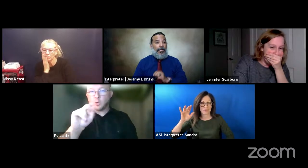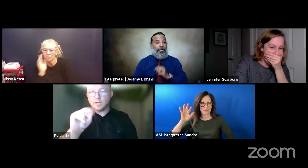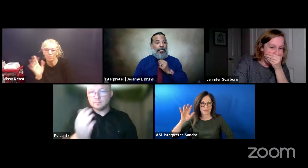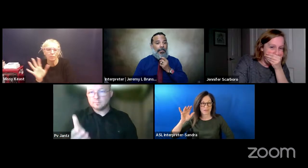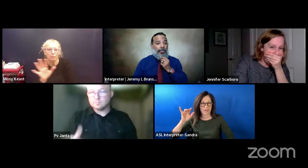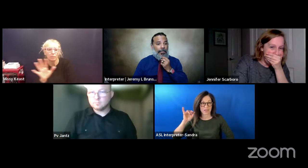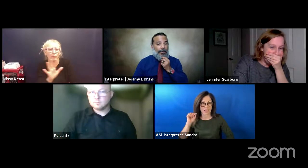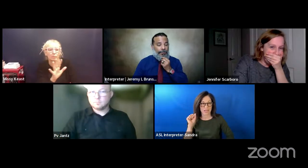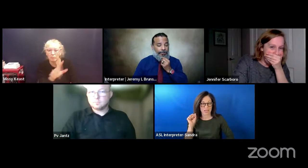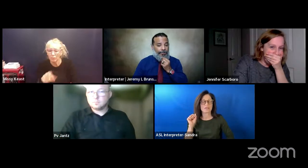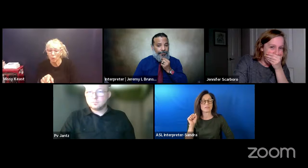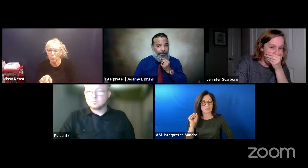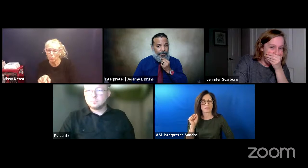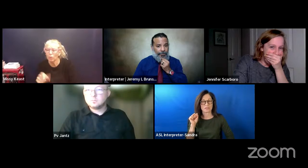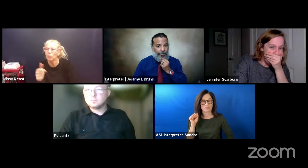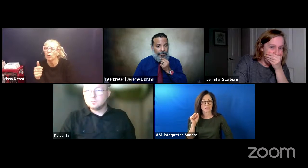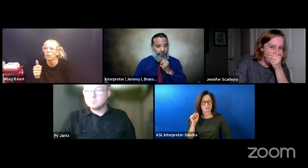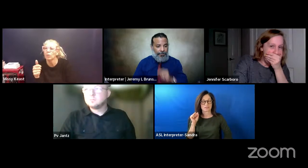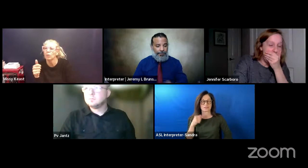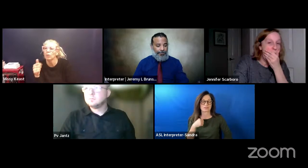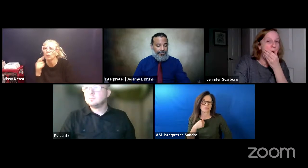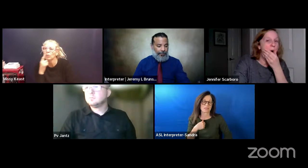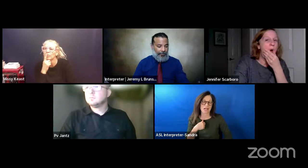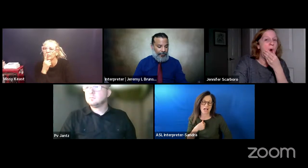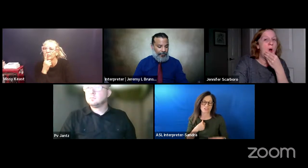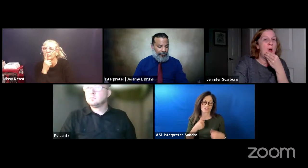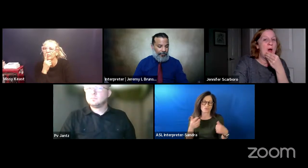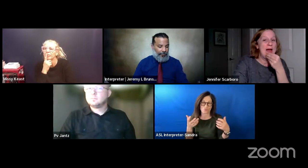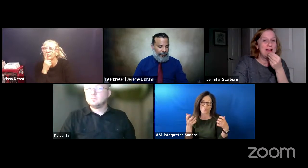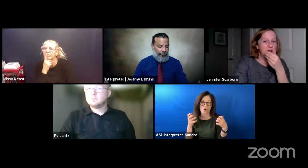I just wanted to comment that